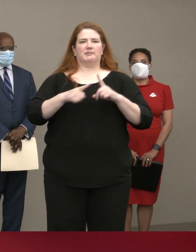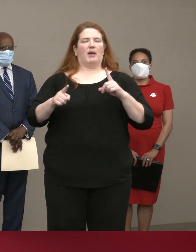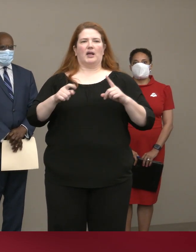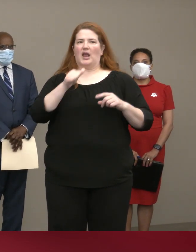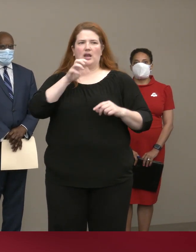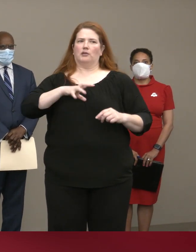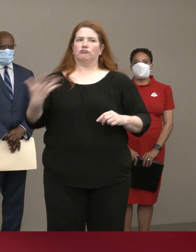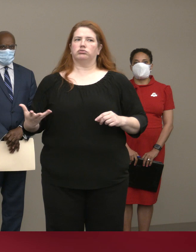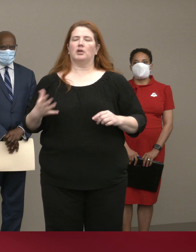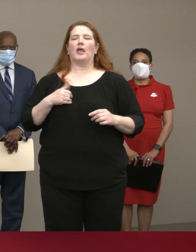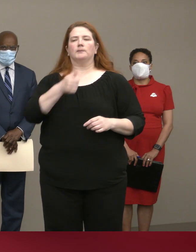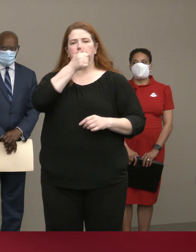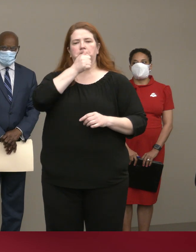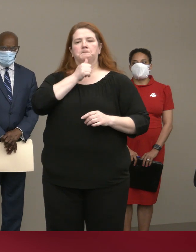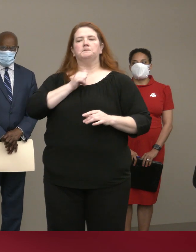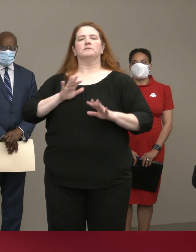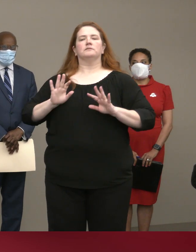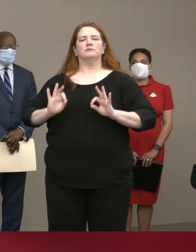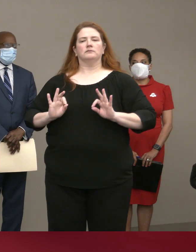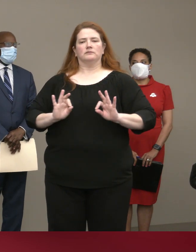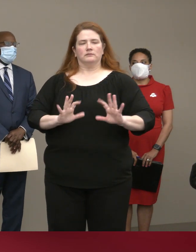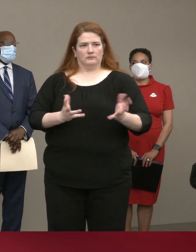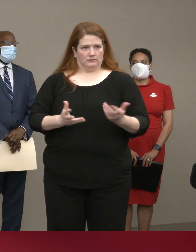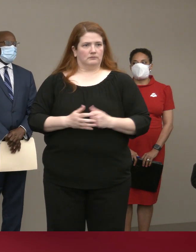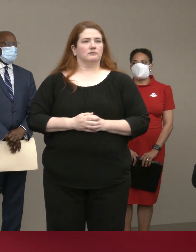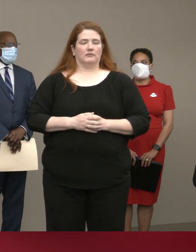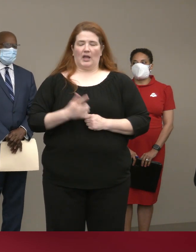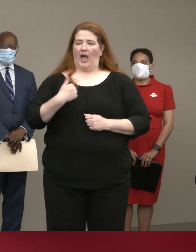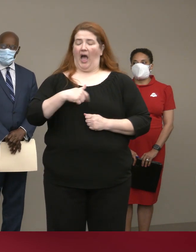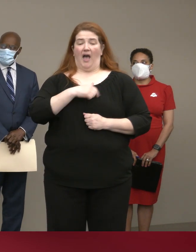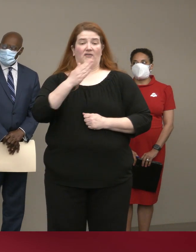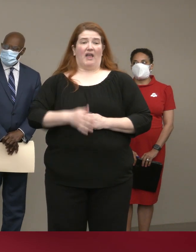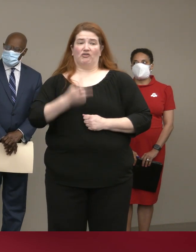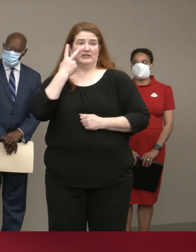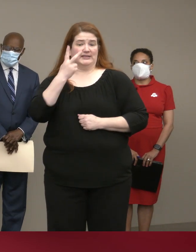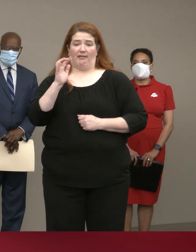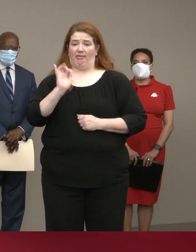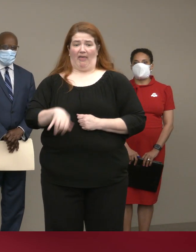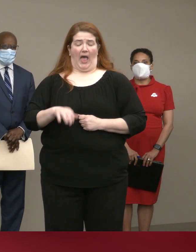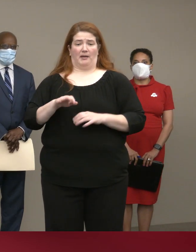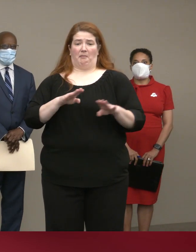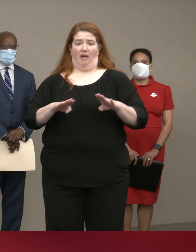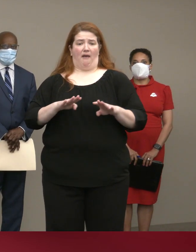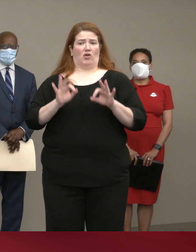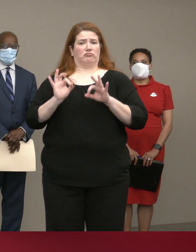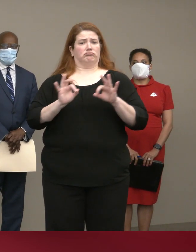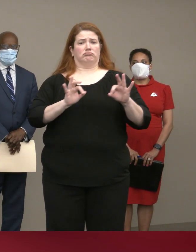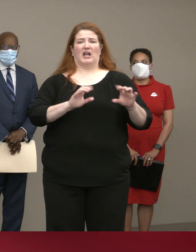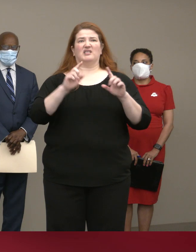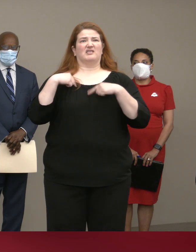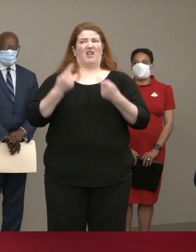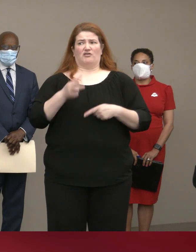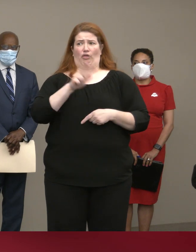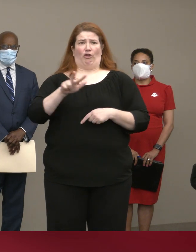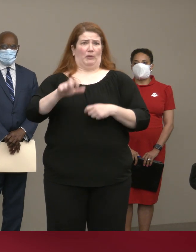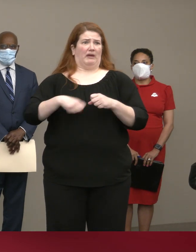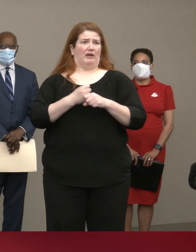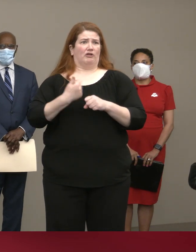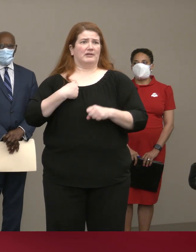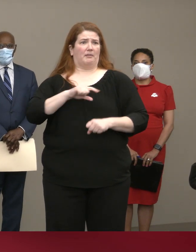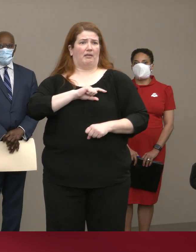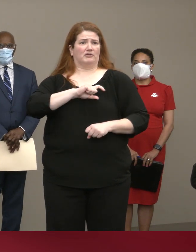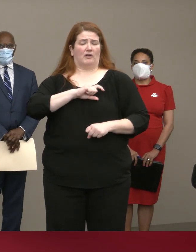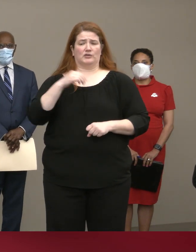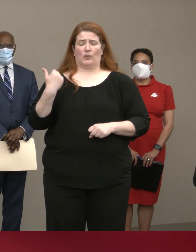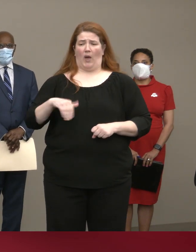adverse, none of which we've seen in law enforcement in our lifetime. I've been on 33 and a half years, and so never have I seen anything like that, nor has anybody